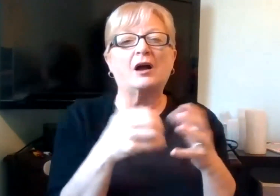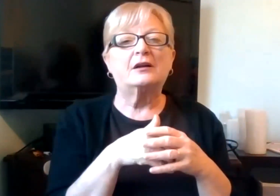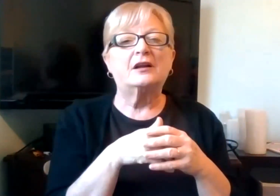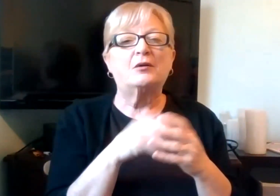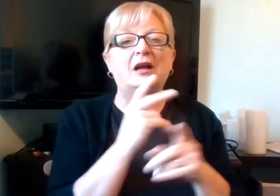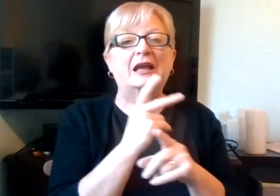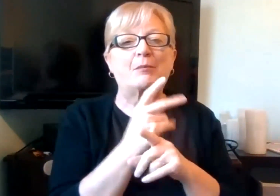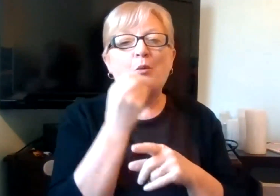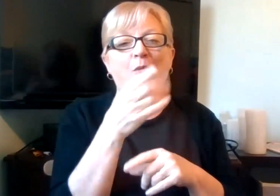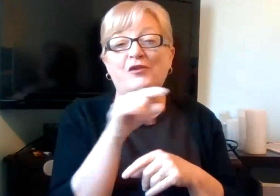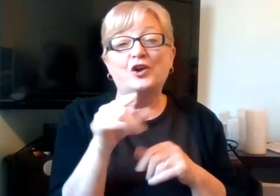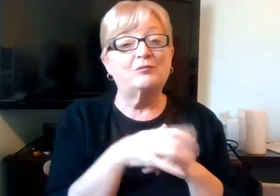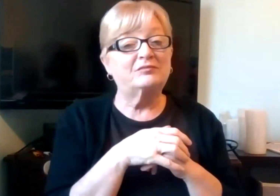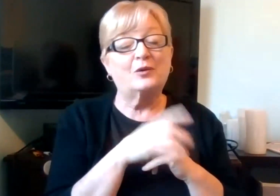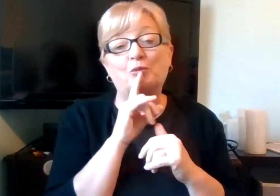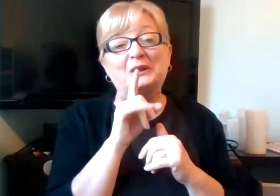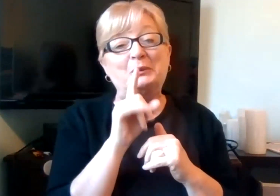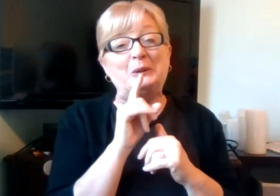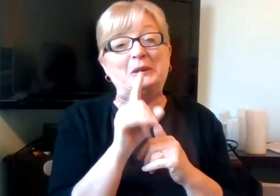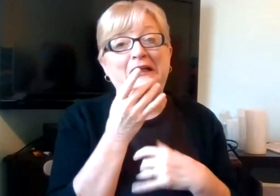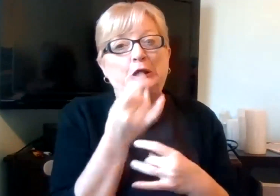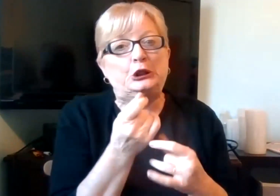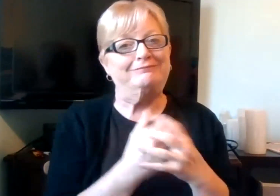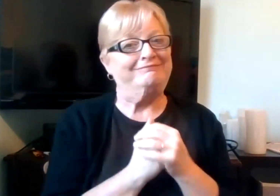you. And it's really, really good.